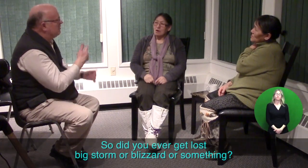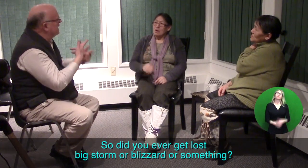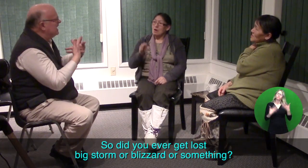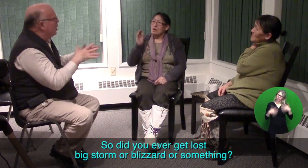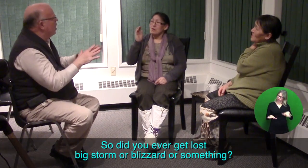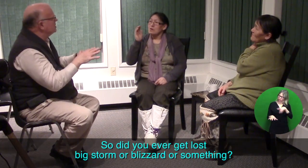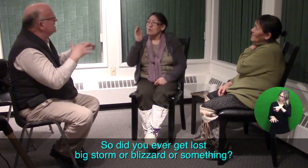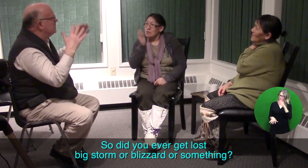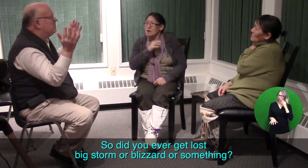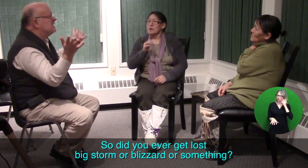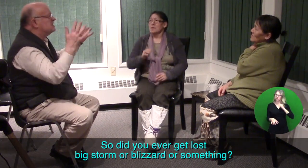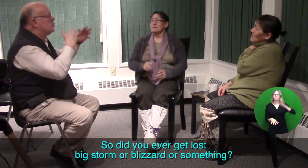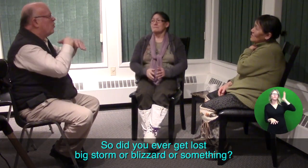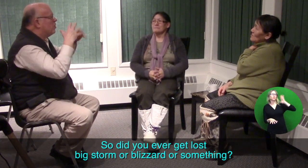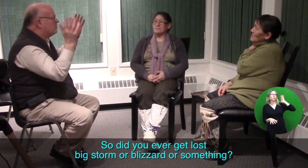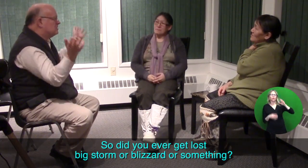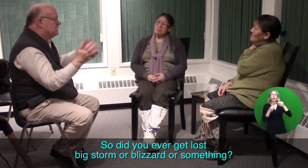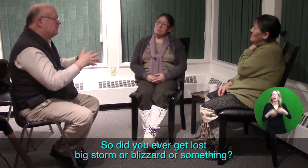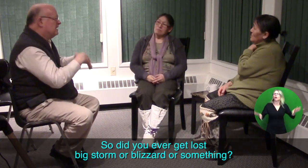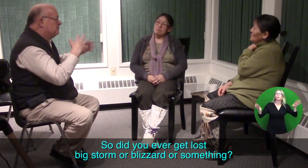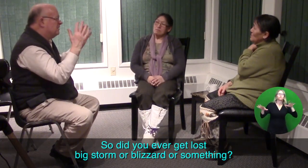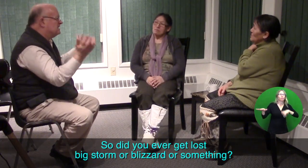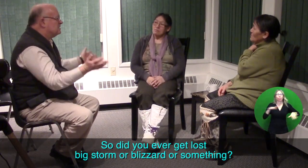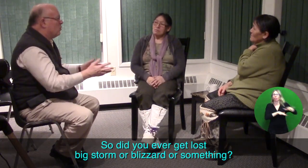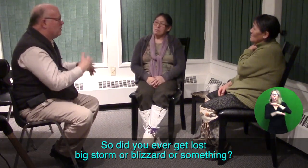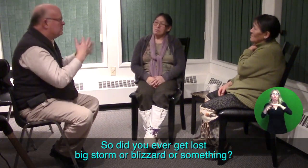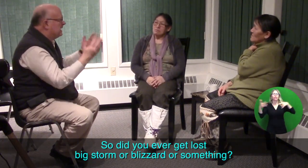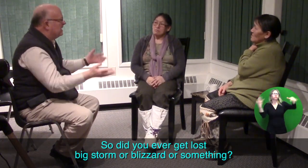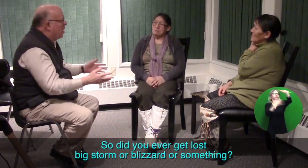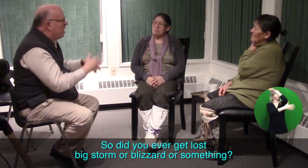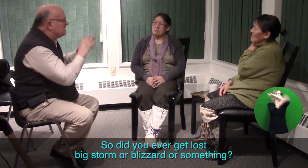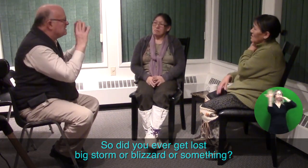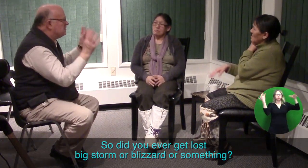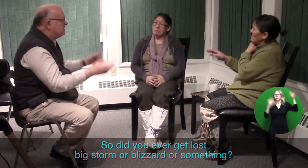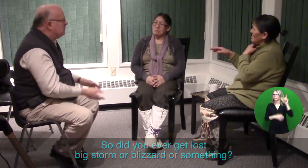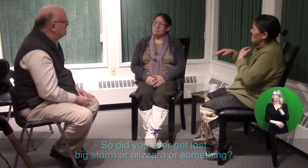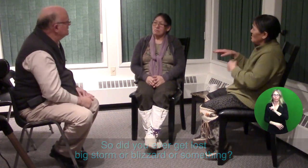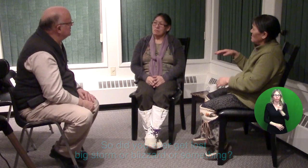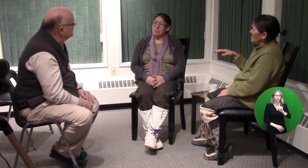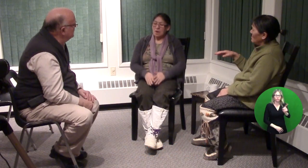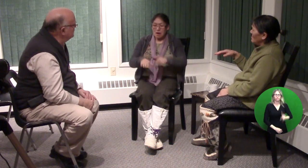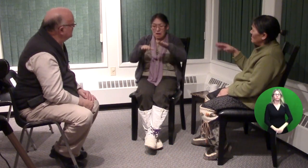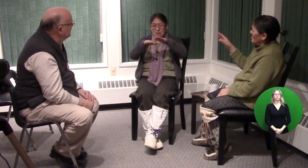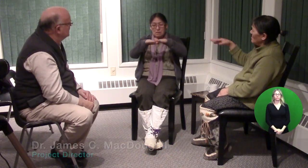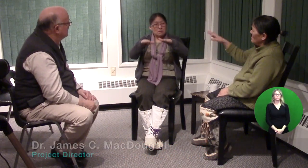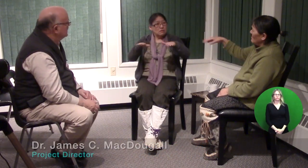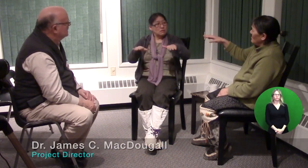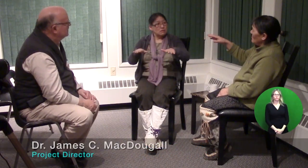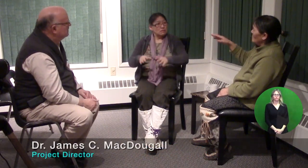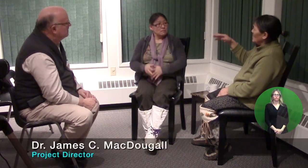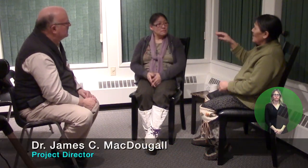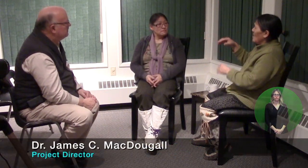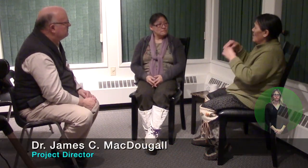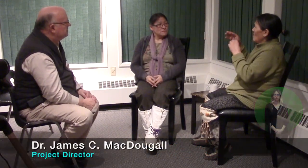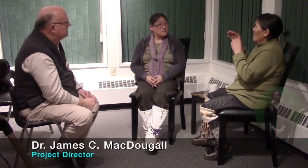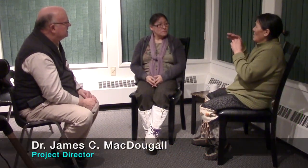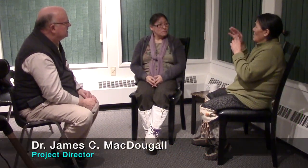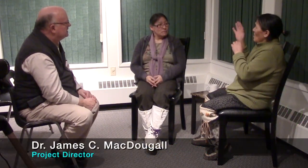So did you ever get lost in a big storm or something? Big storm, get lost, something blizzard maybe?